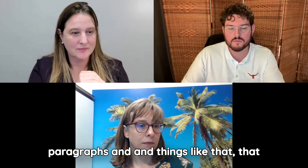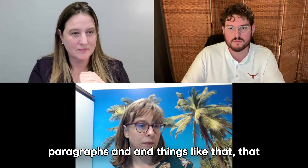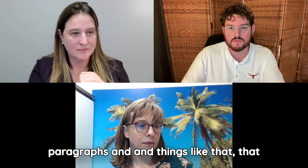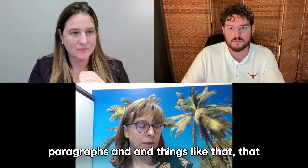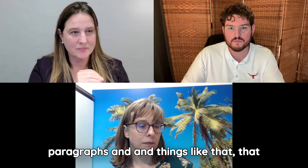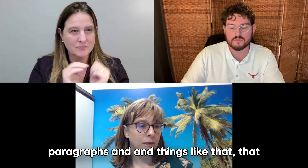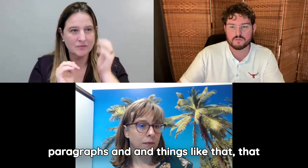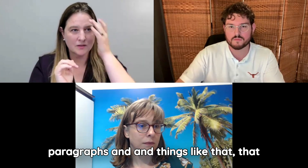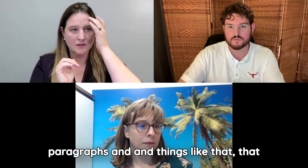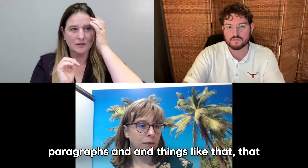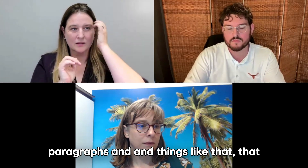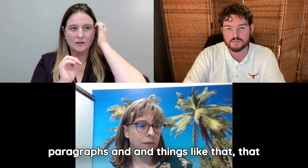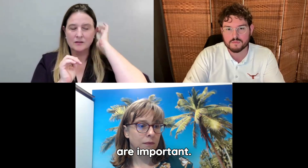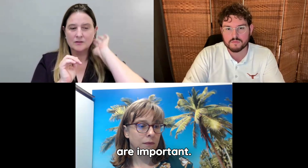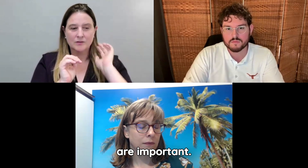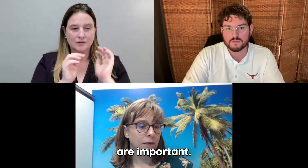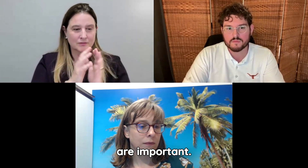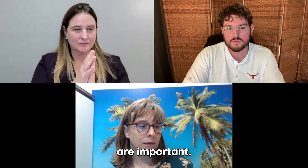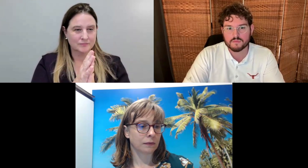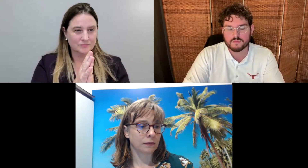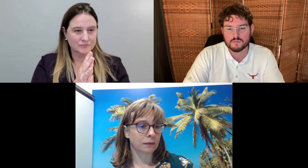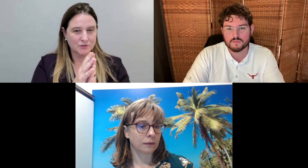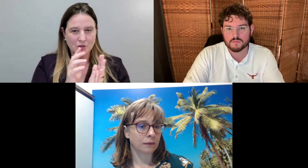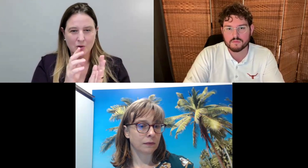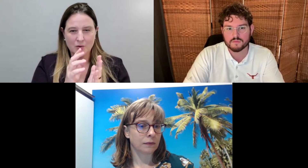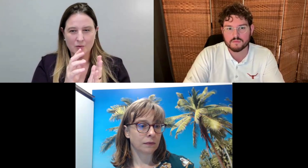paragraphs and things like that that are important.